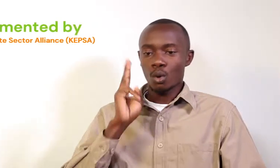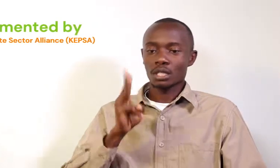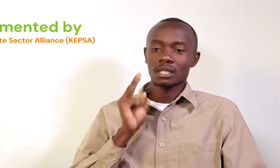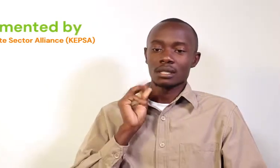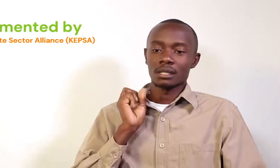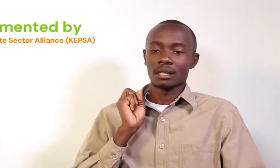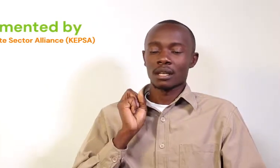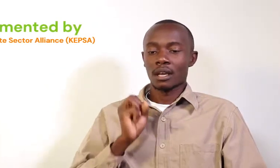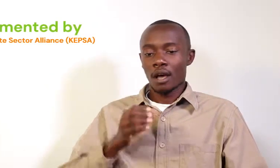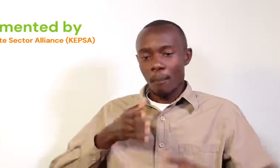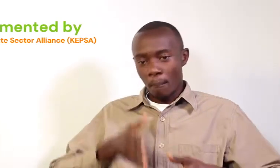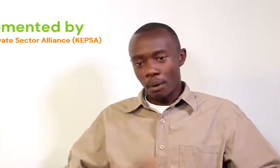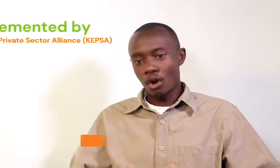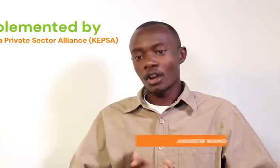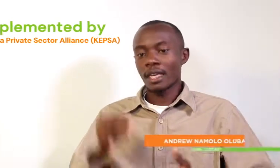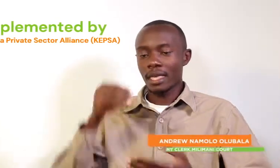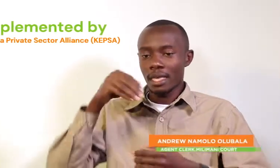I was born in